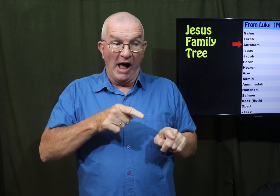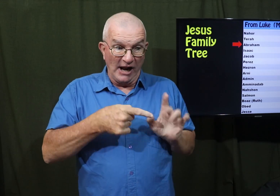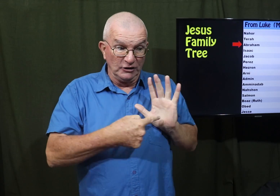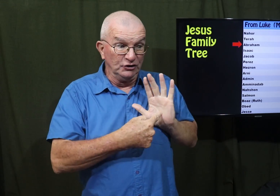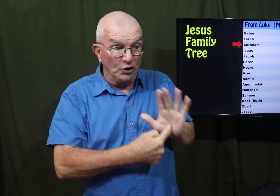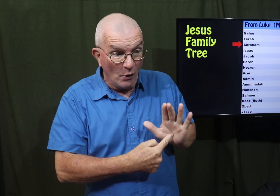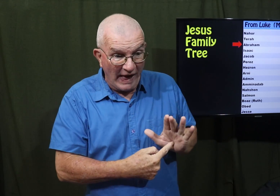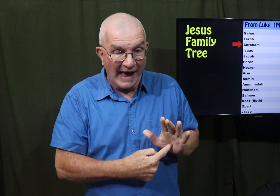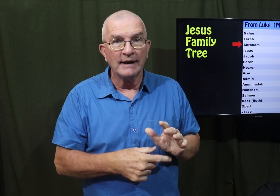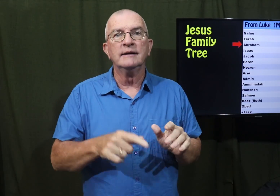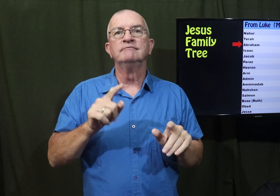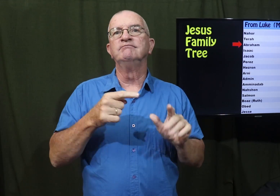people.